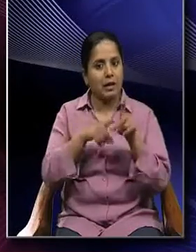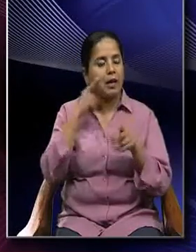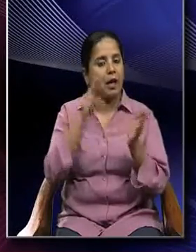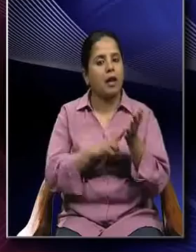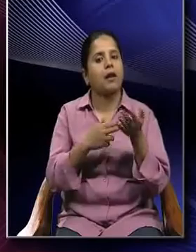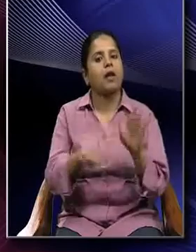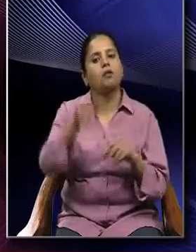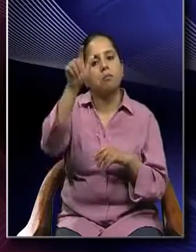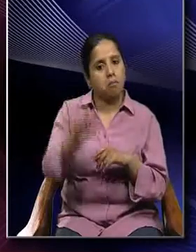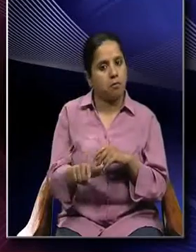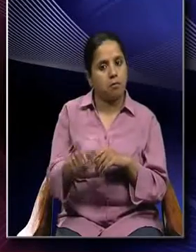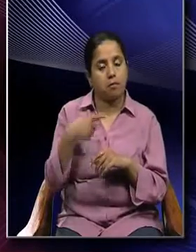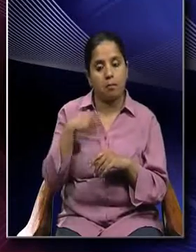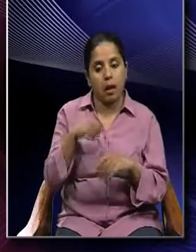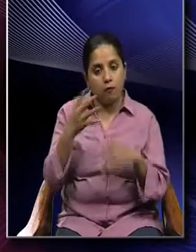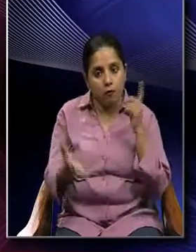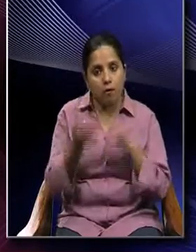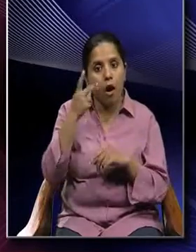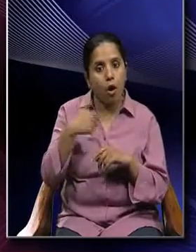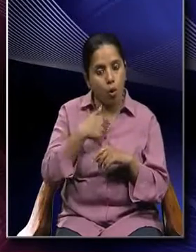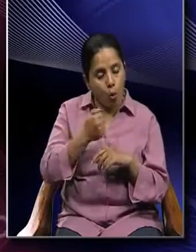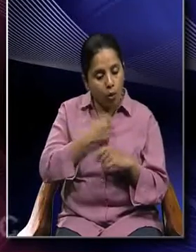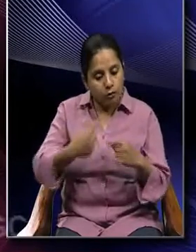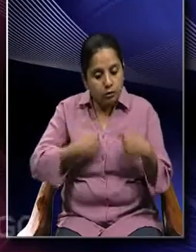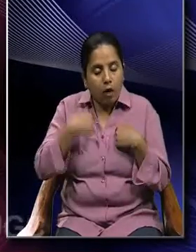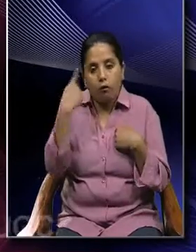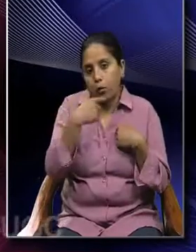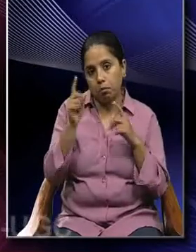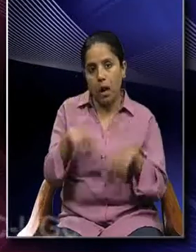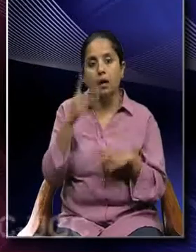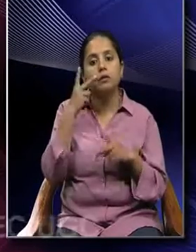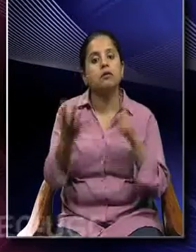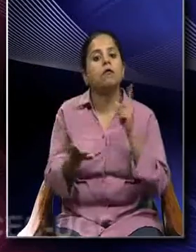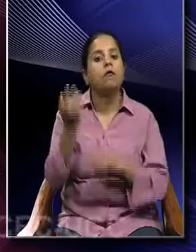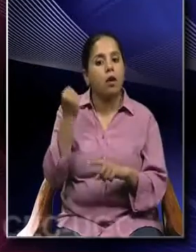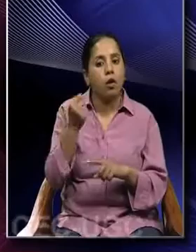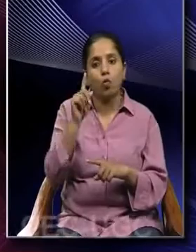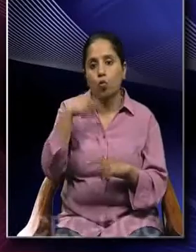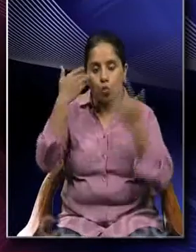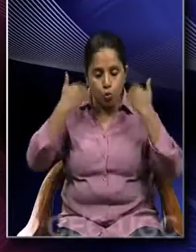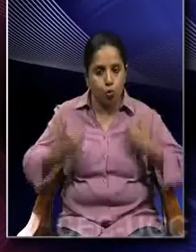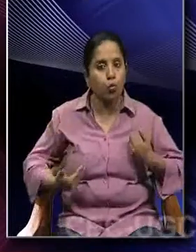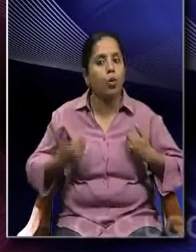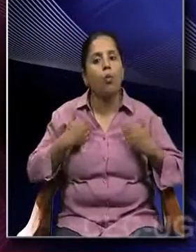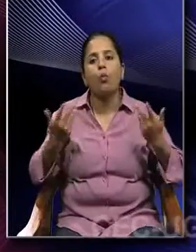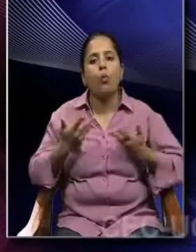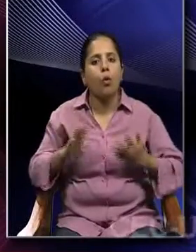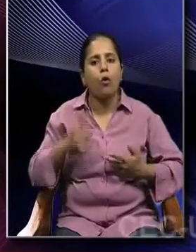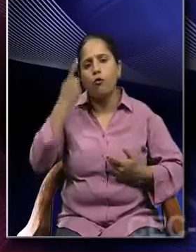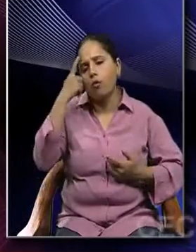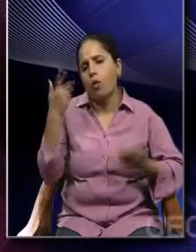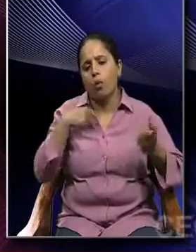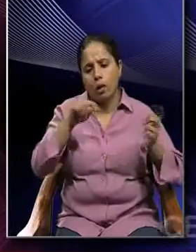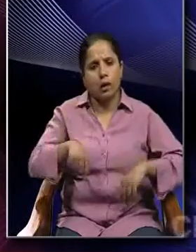man. We need to discover our own self. We need to discover who we are, what we are, for what we are